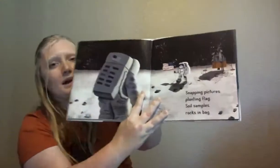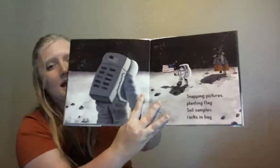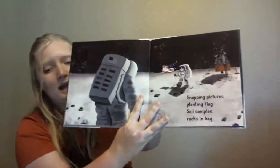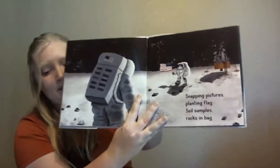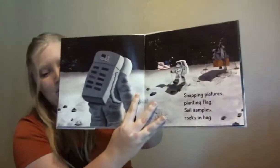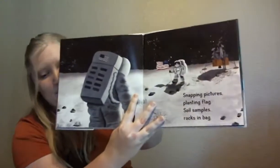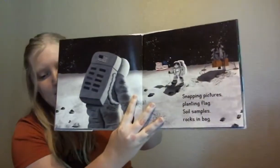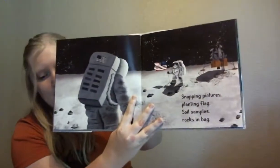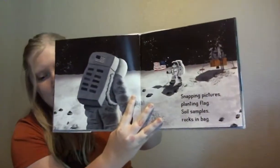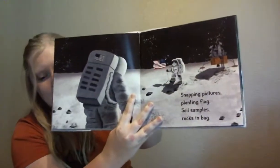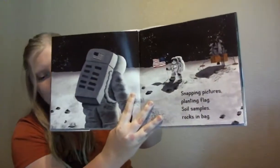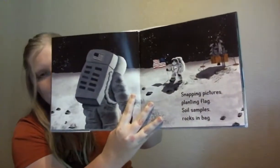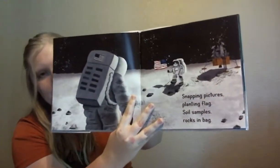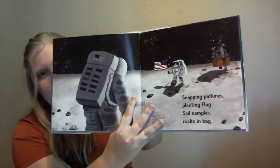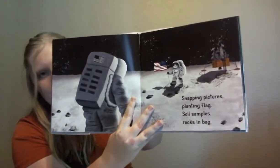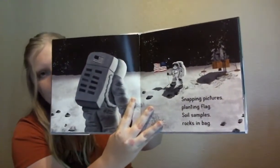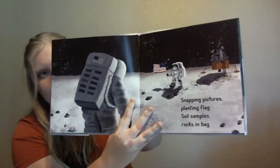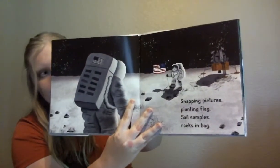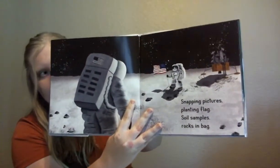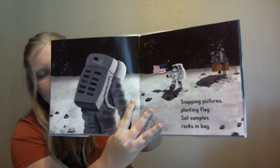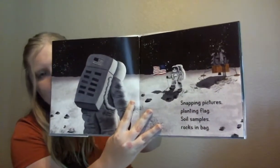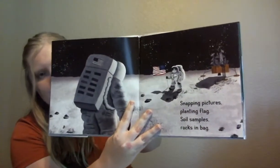Getting everything they need to show.